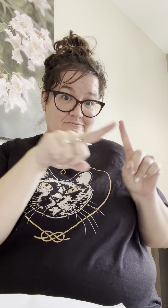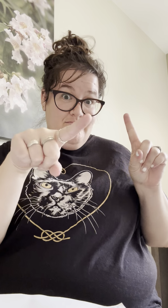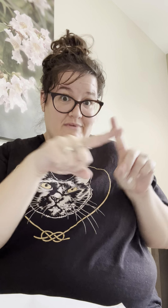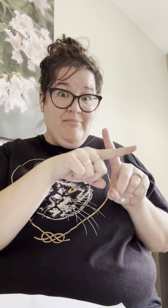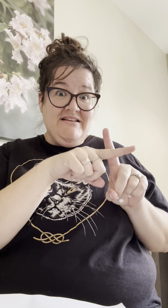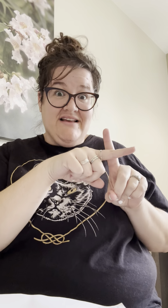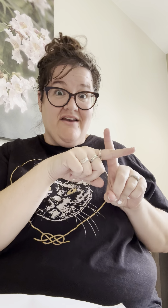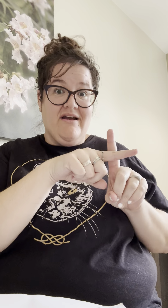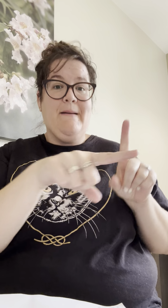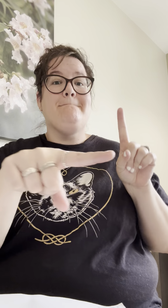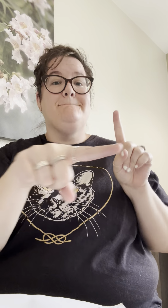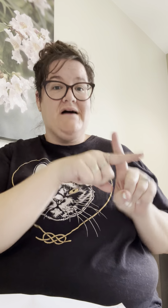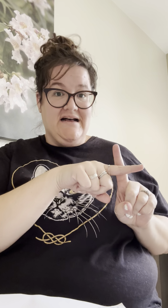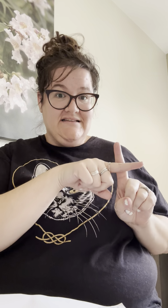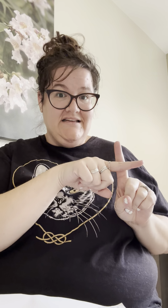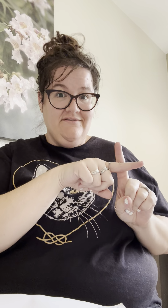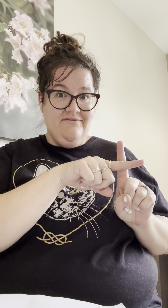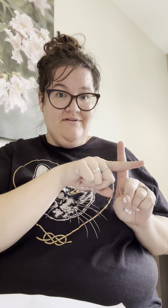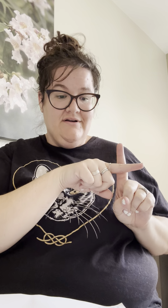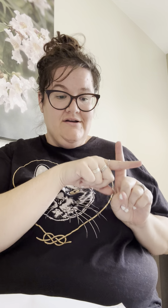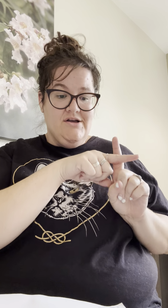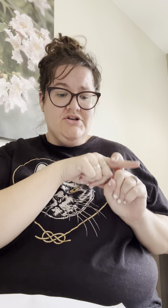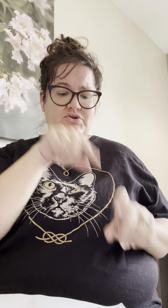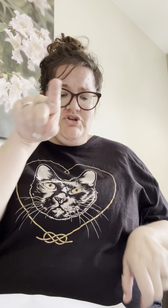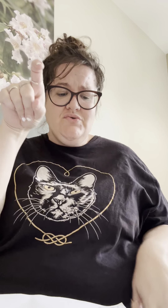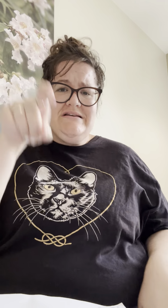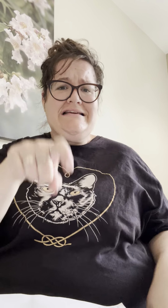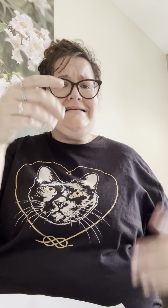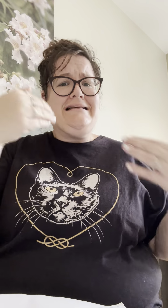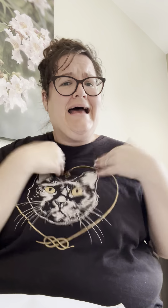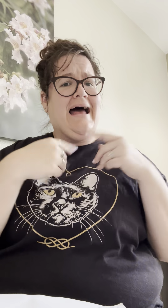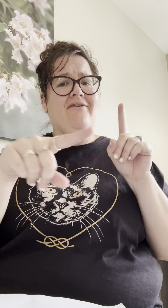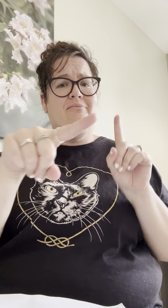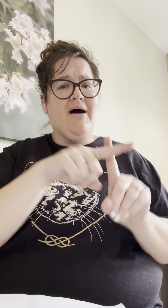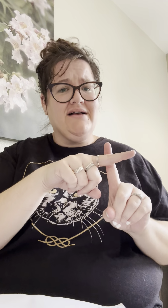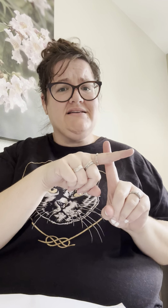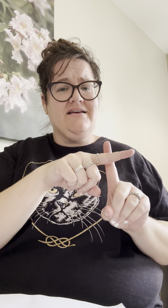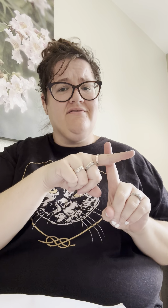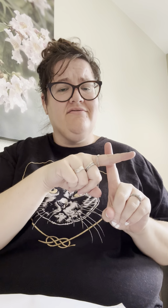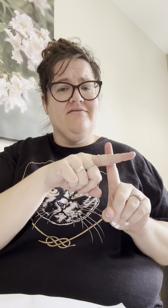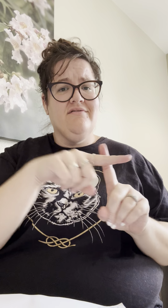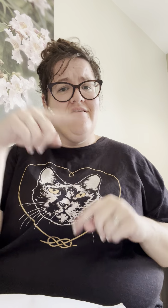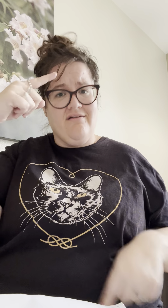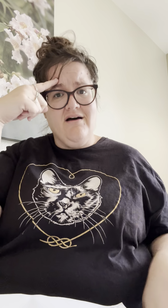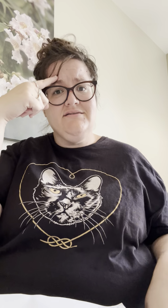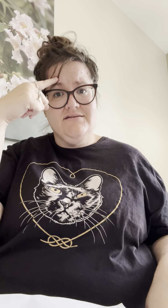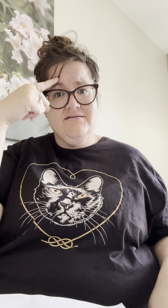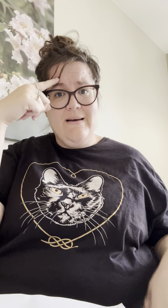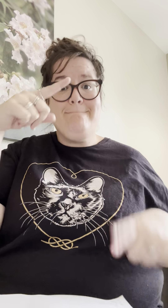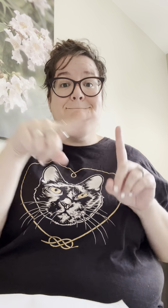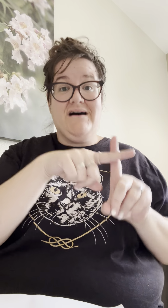A plus sign, right? Positive. So you need to have positive thoughts.